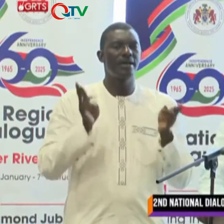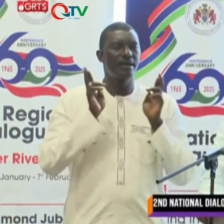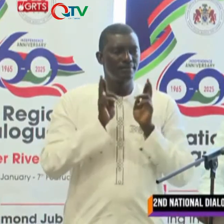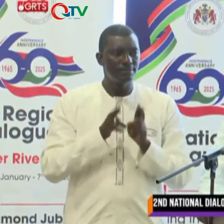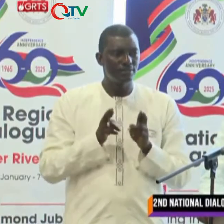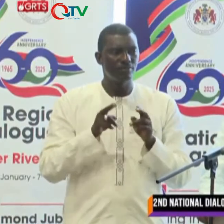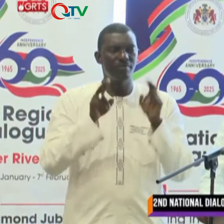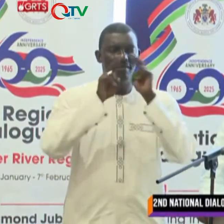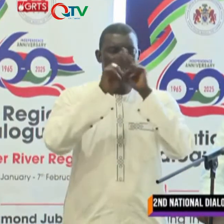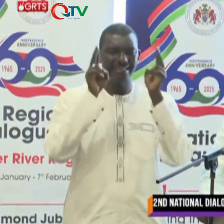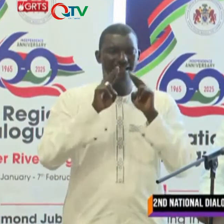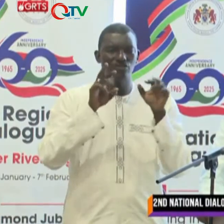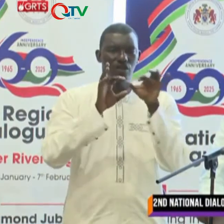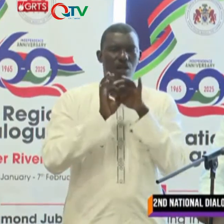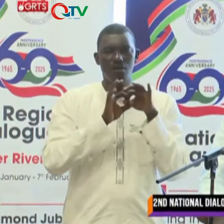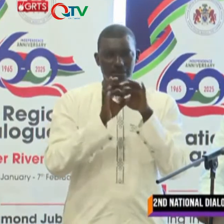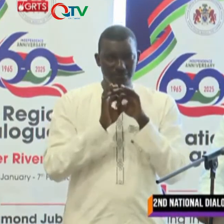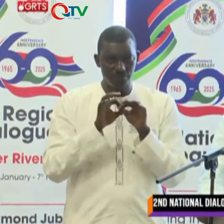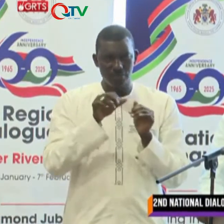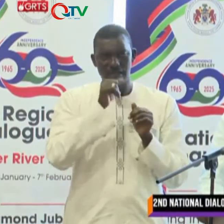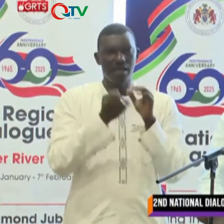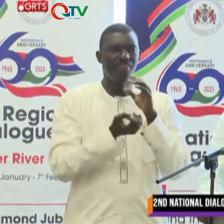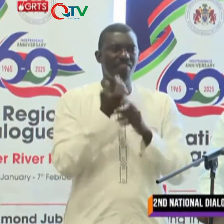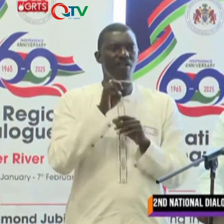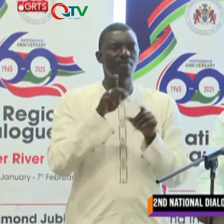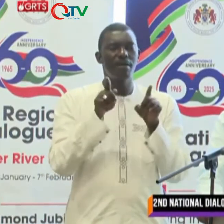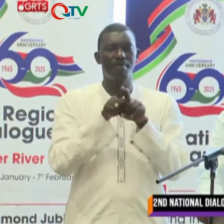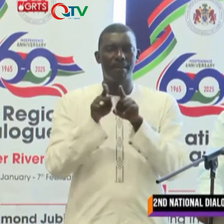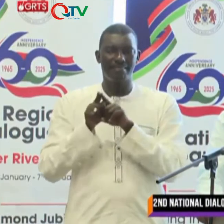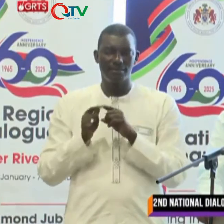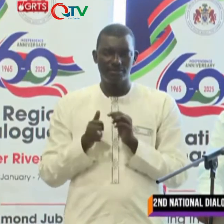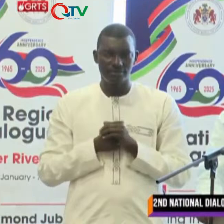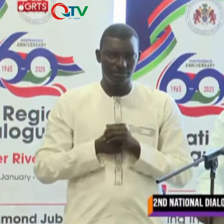representatives of international organizations and development partners,